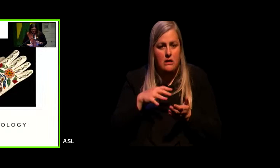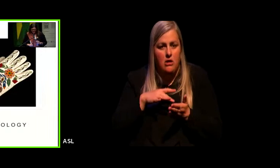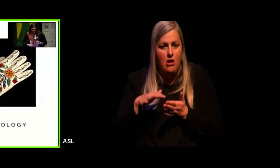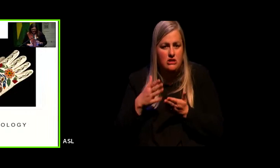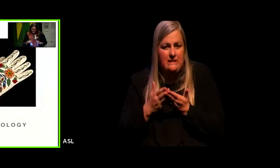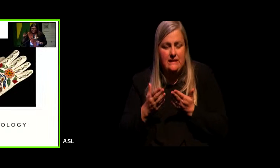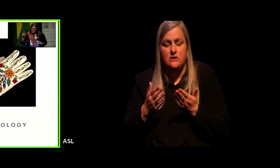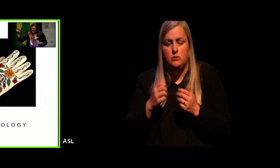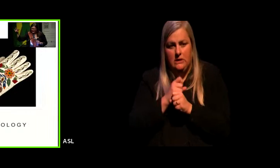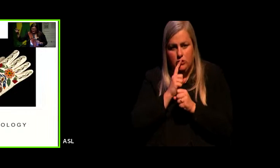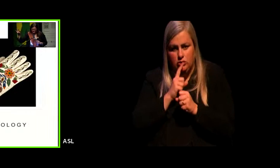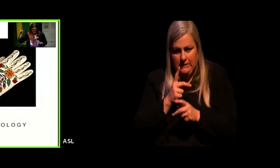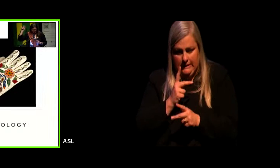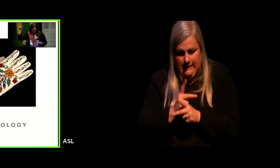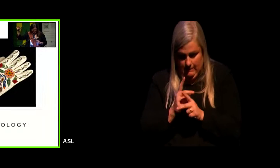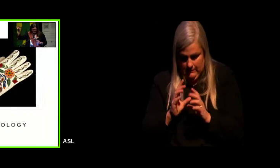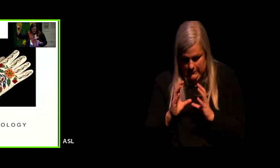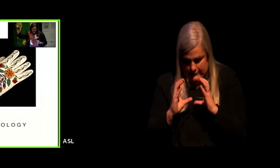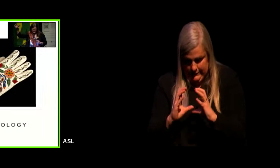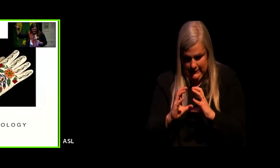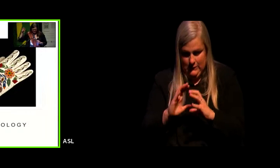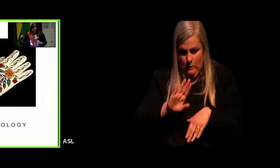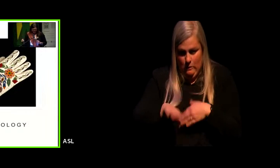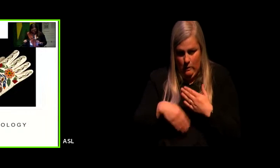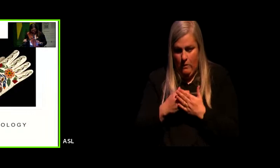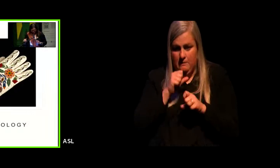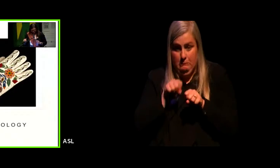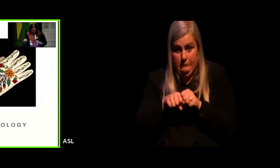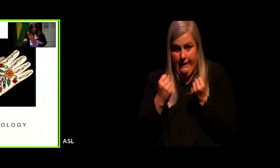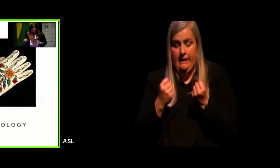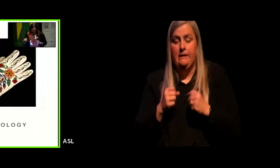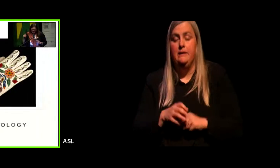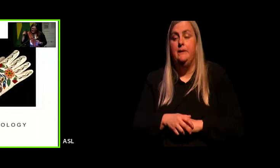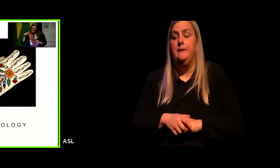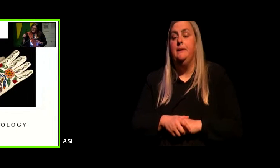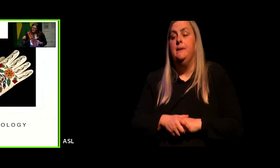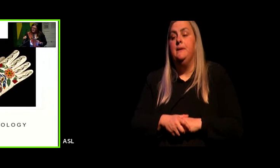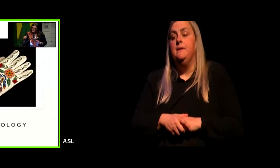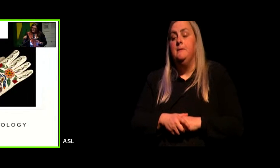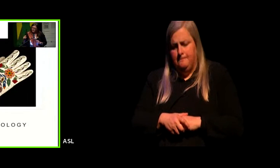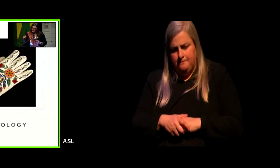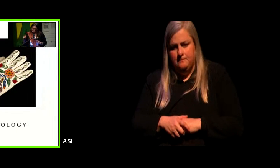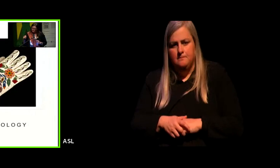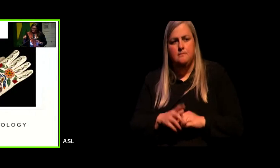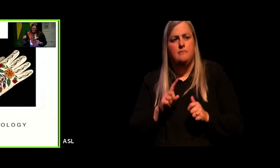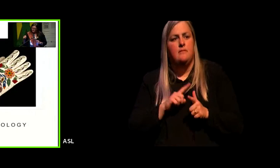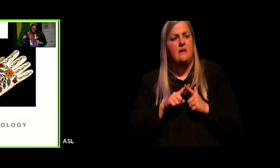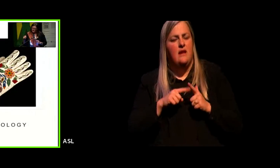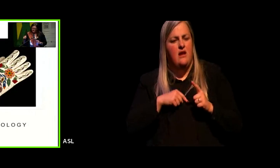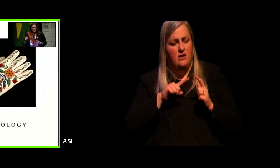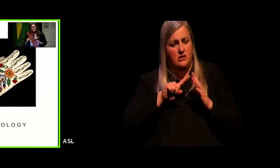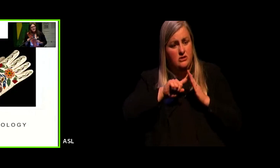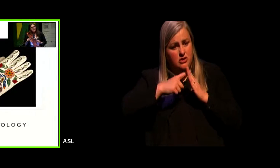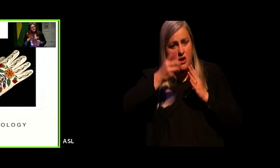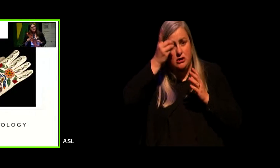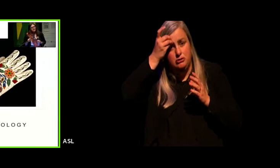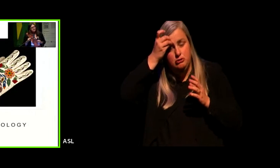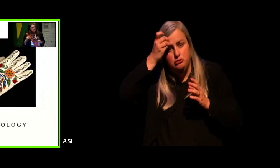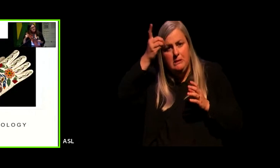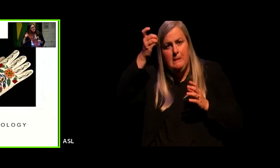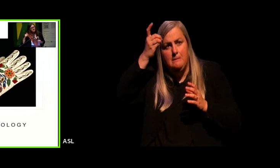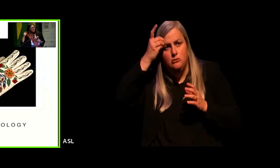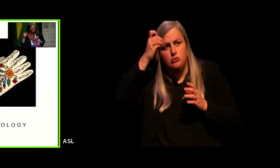being intact. And it was in a lab across campus in the SAB building. And then I started dreaming about the beadwork. And then